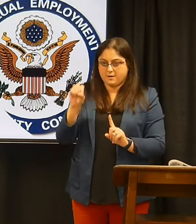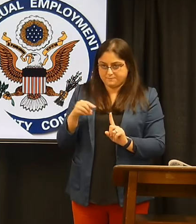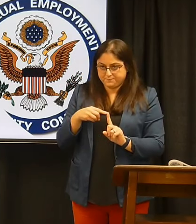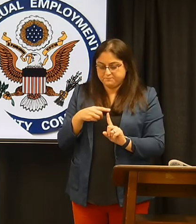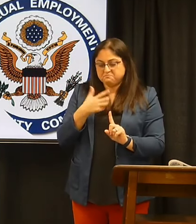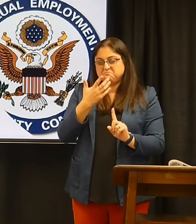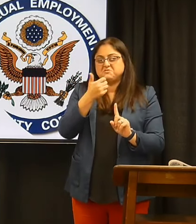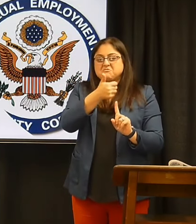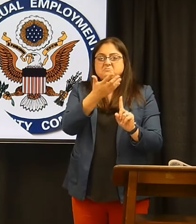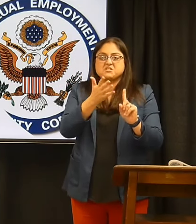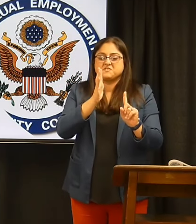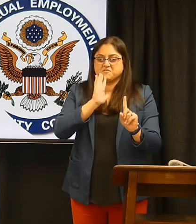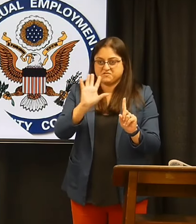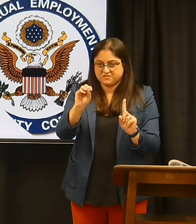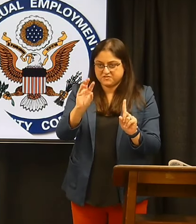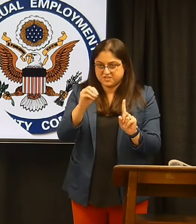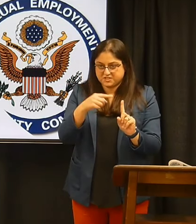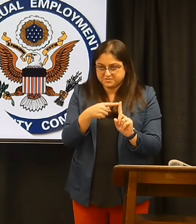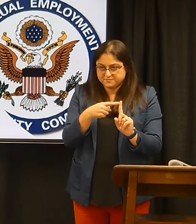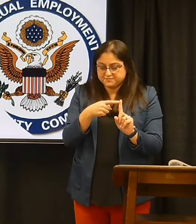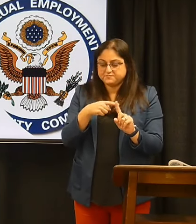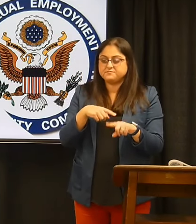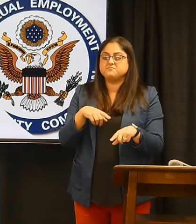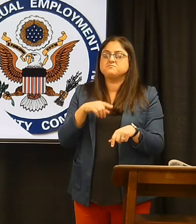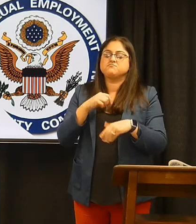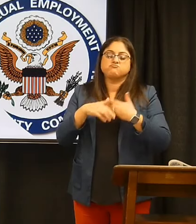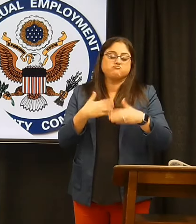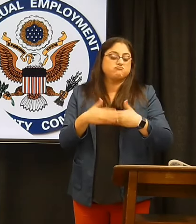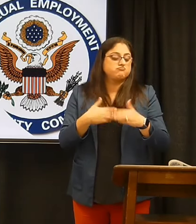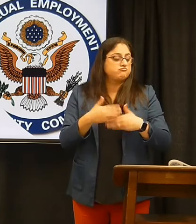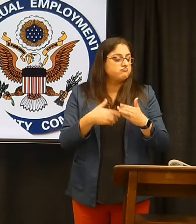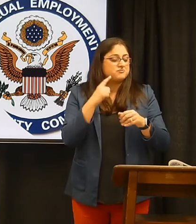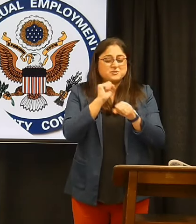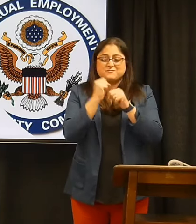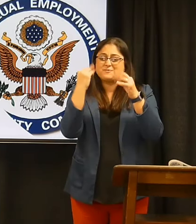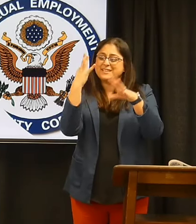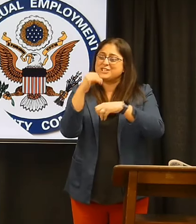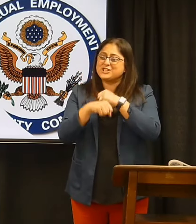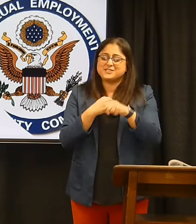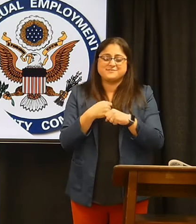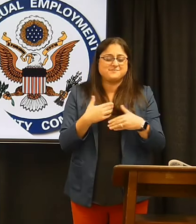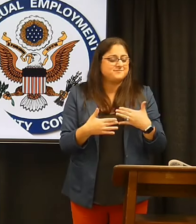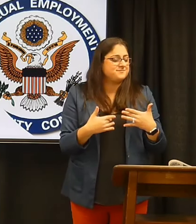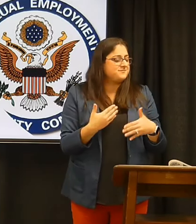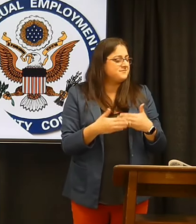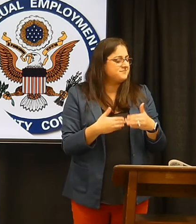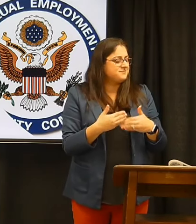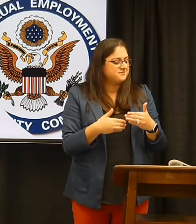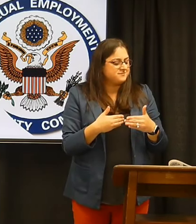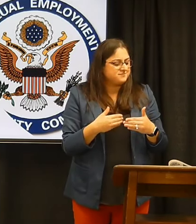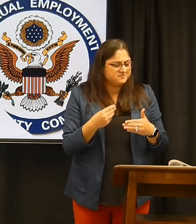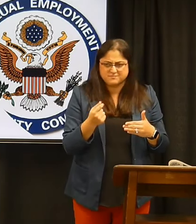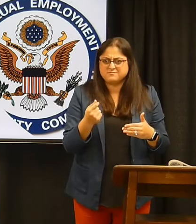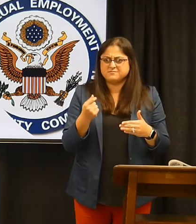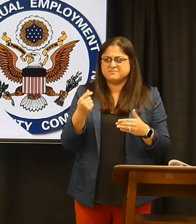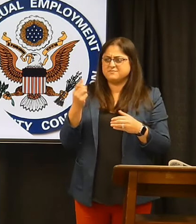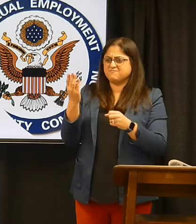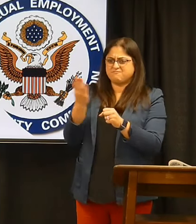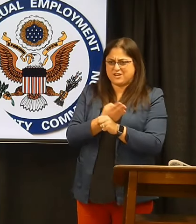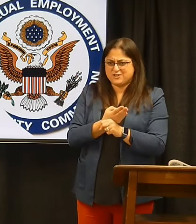if you work at a company, and let's say that person is 50, and you've worked there many years,